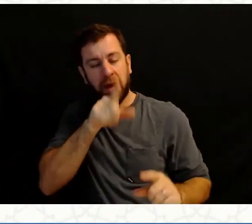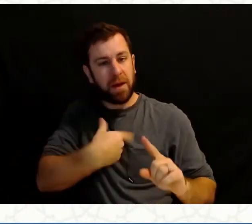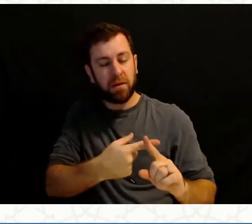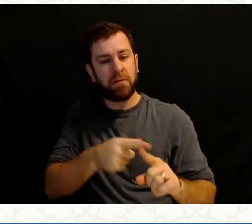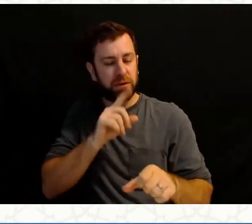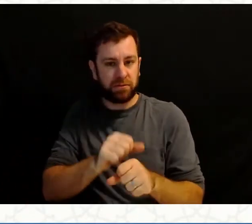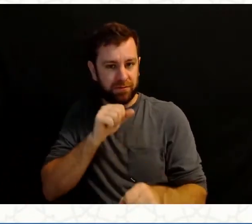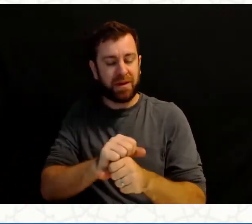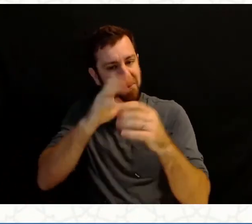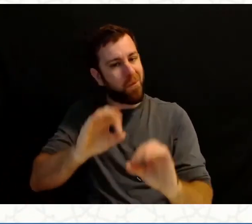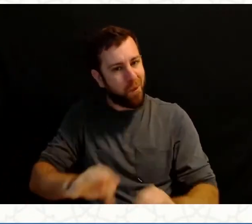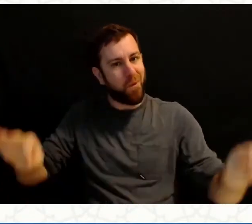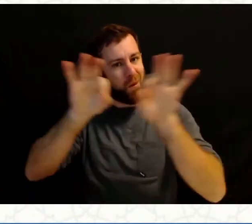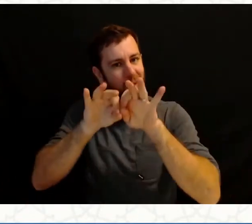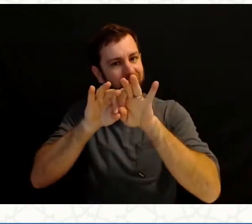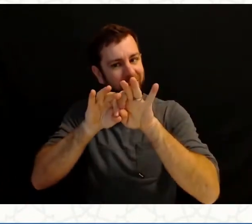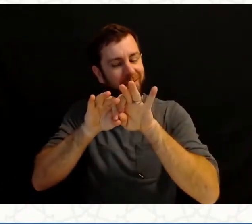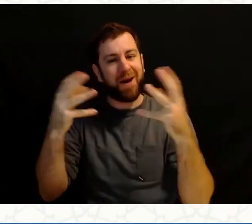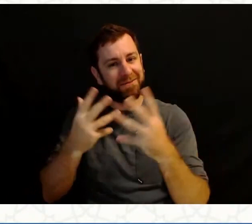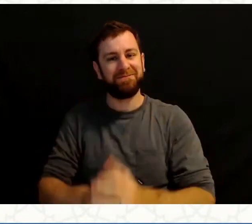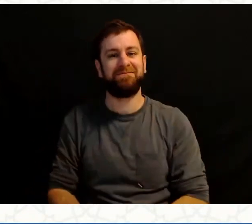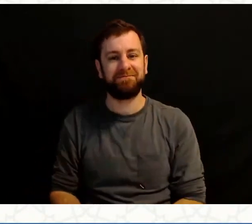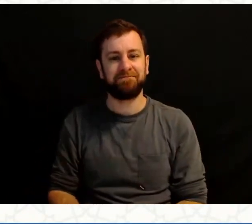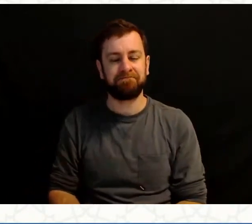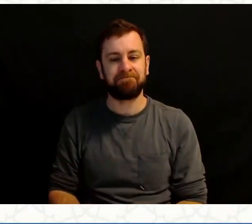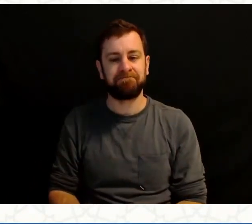but more important than that,